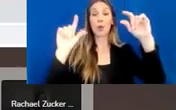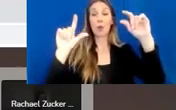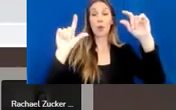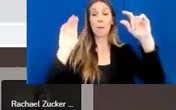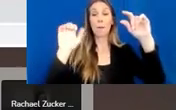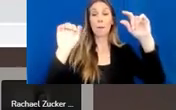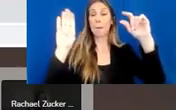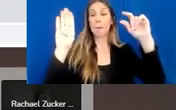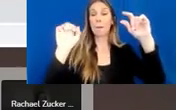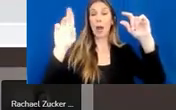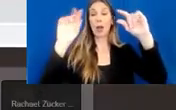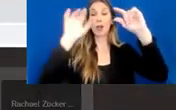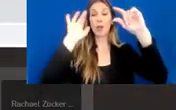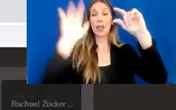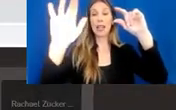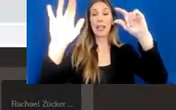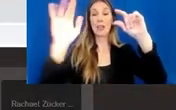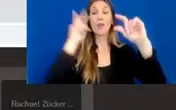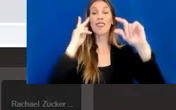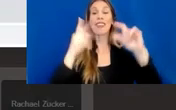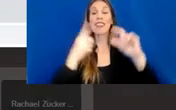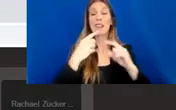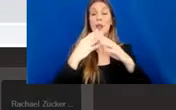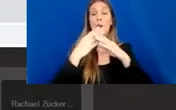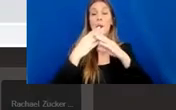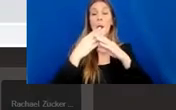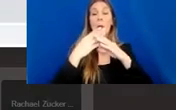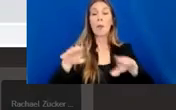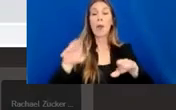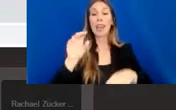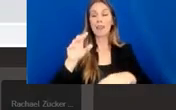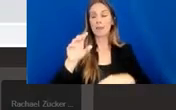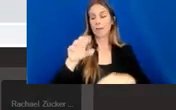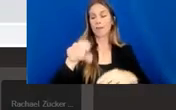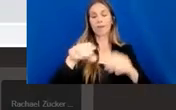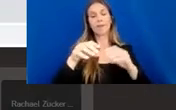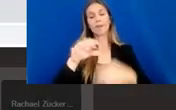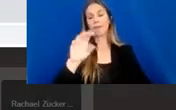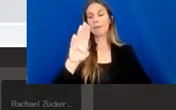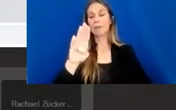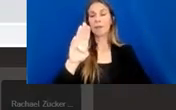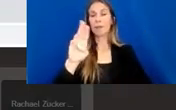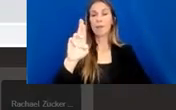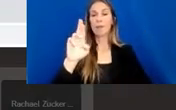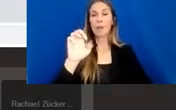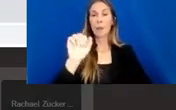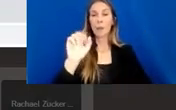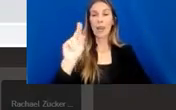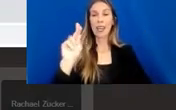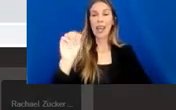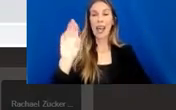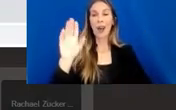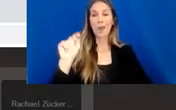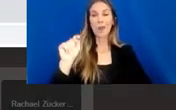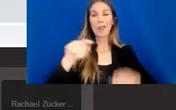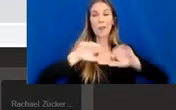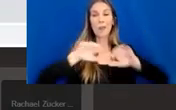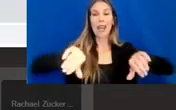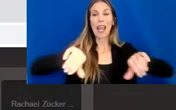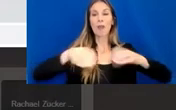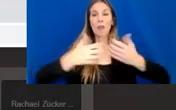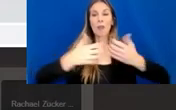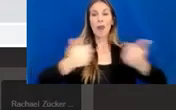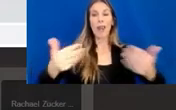a word that says breakouts. And from this middle screen that appears on your